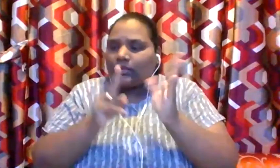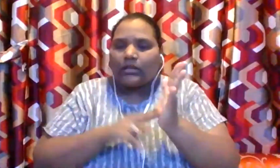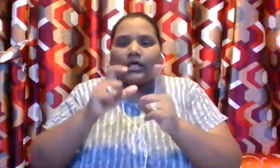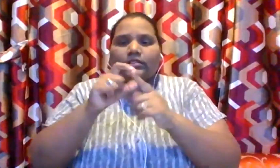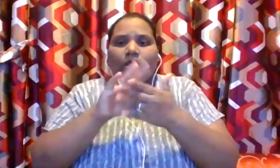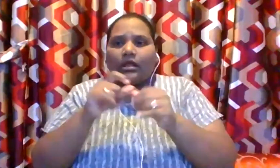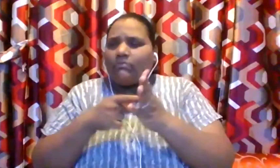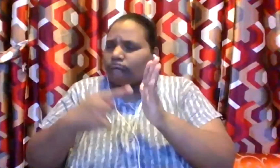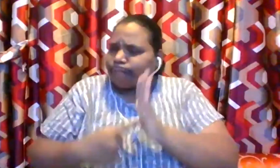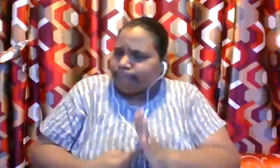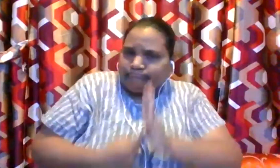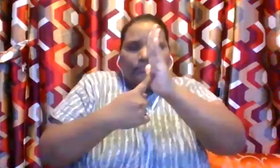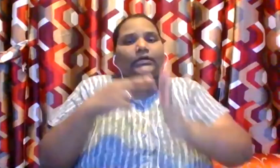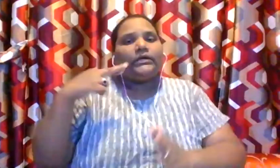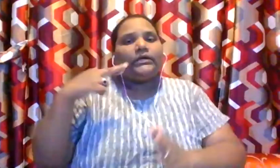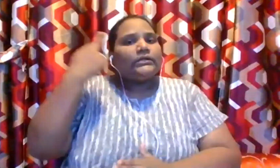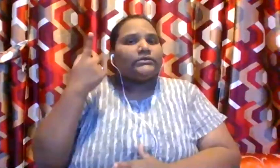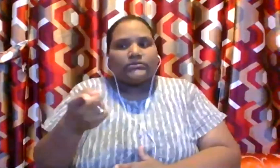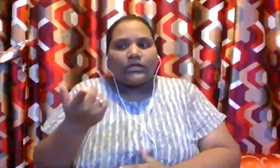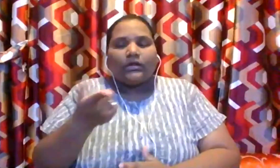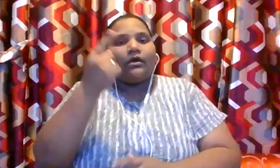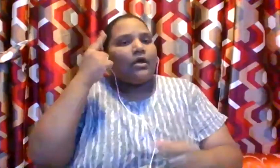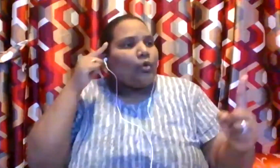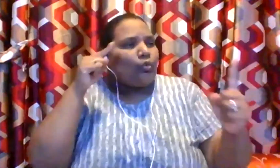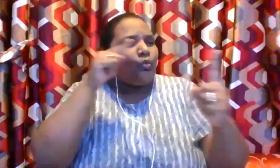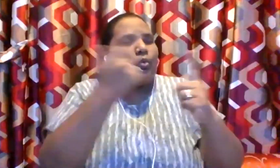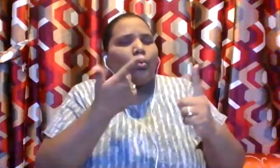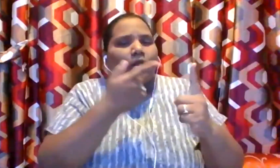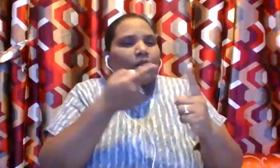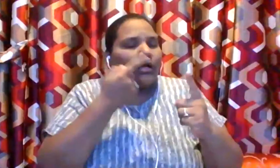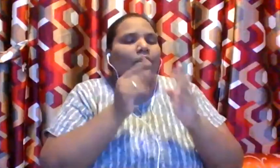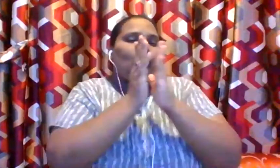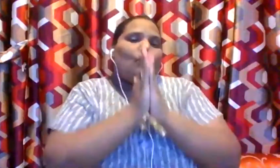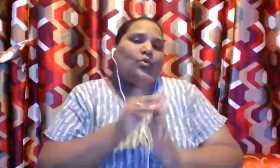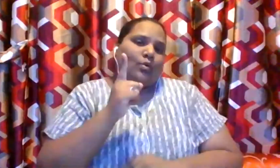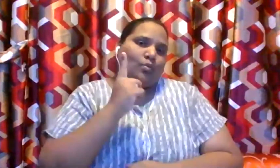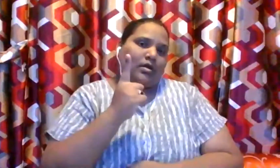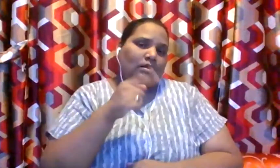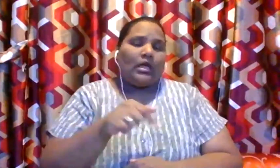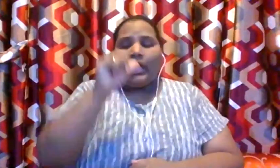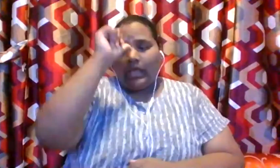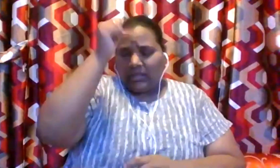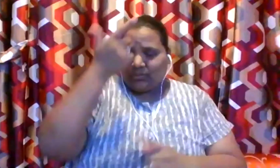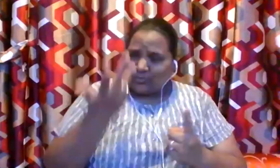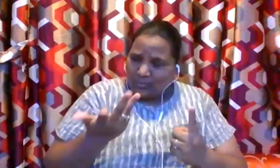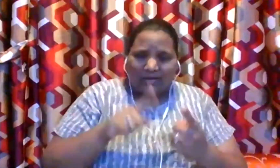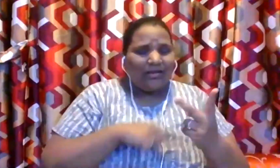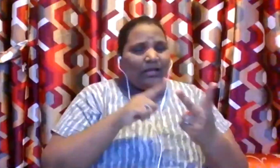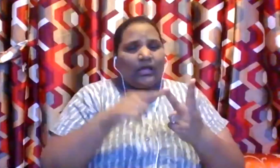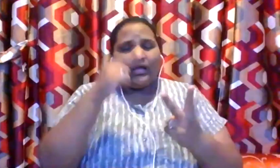and that our goal should be to follow the Sanatana Dharma, because it is neither Hindu, neither Sikh, Christian, Muslim